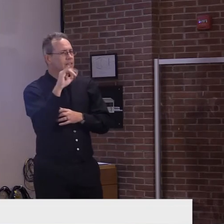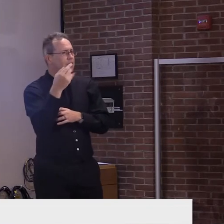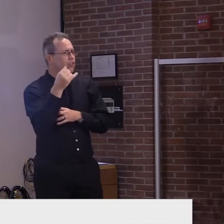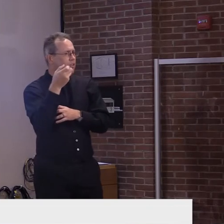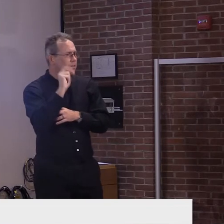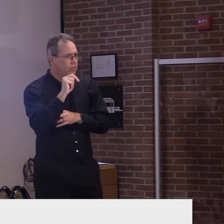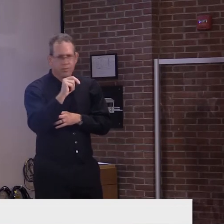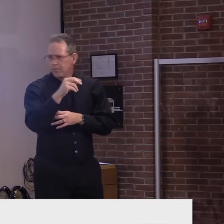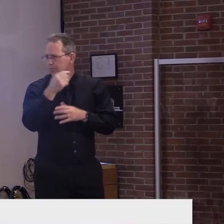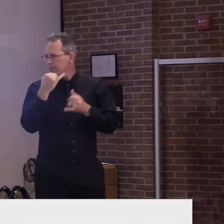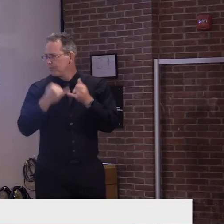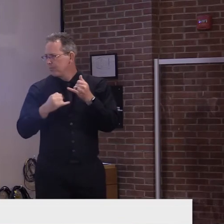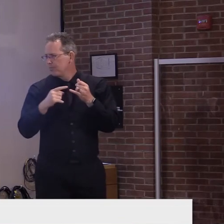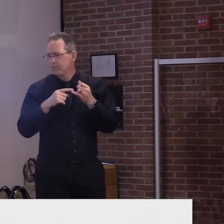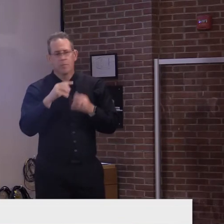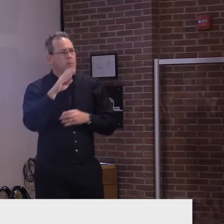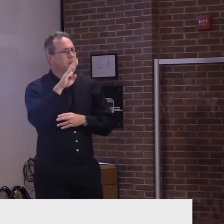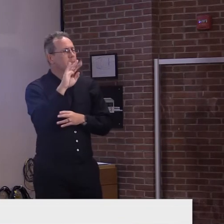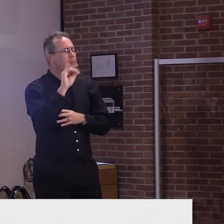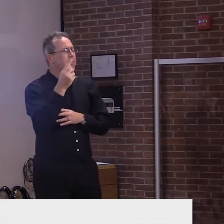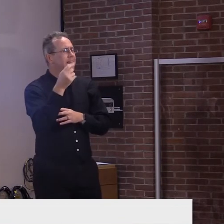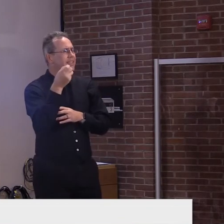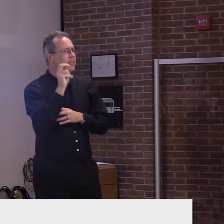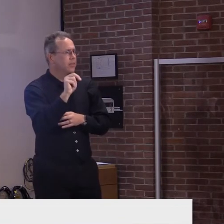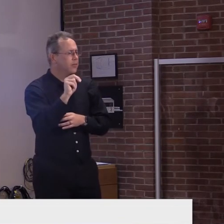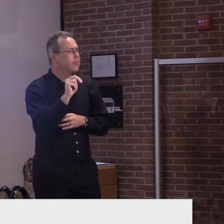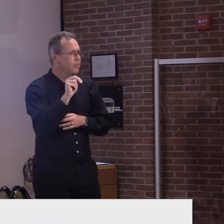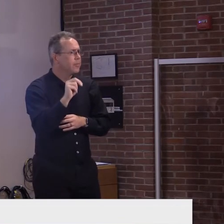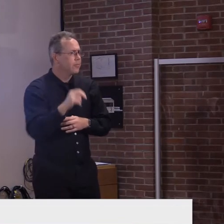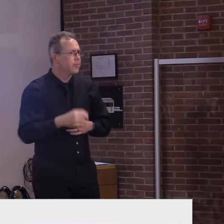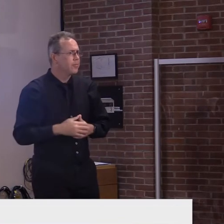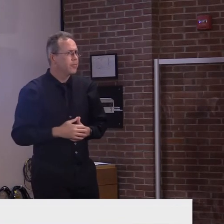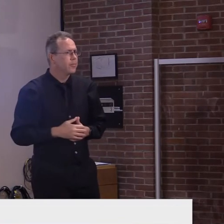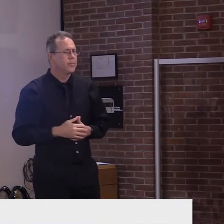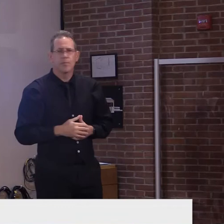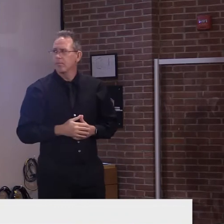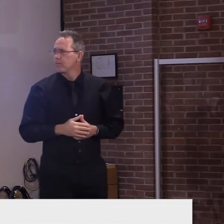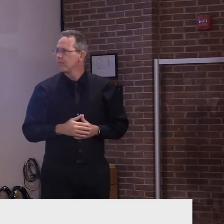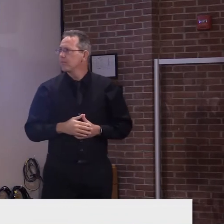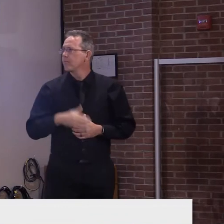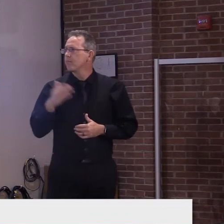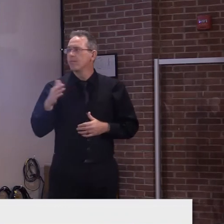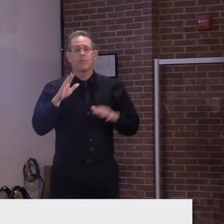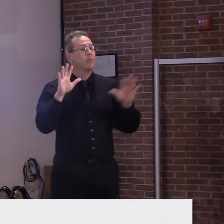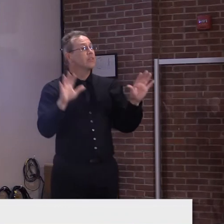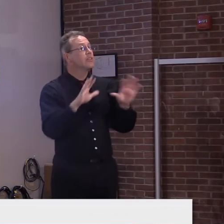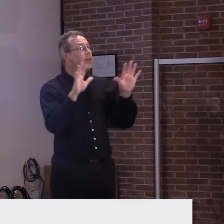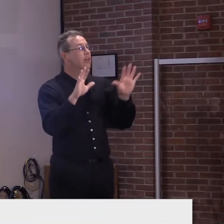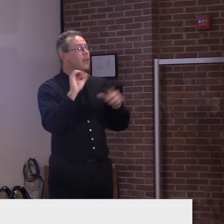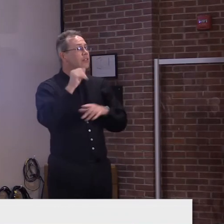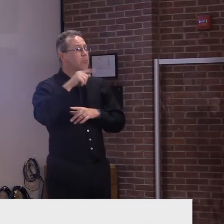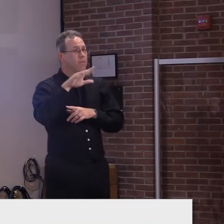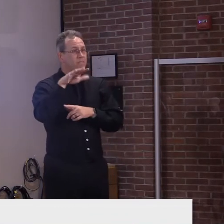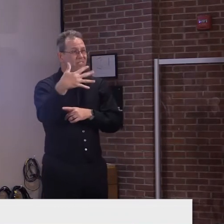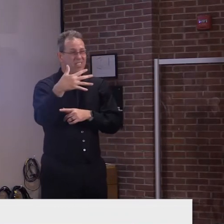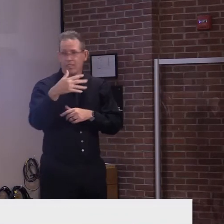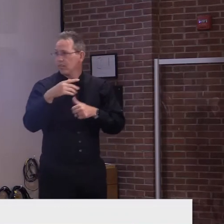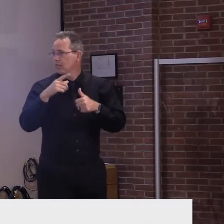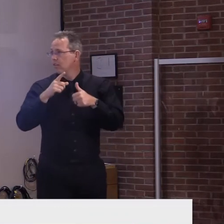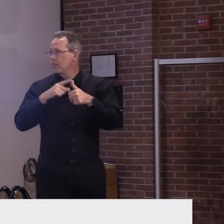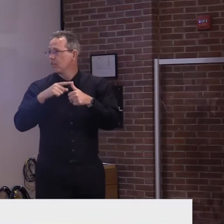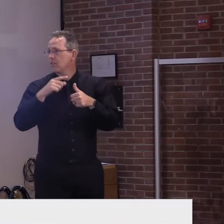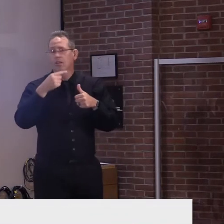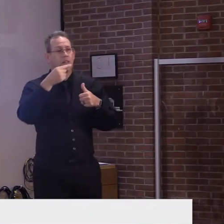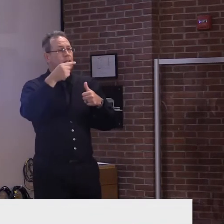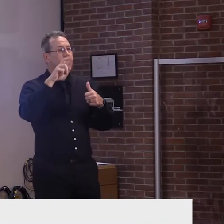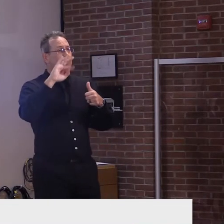Essex Junction, and the Bennington Fire Department in Bennington. On Sunday, September 5th, the Guilford Fair in